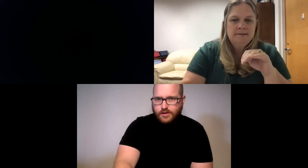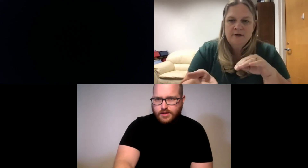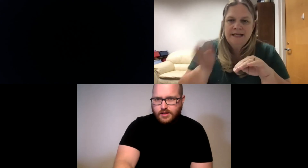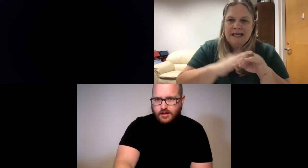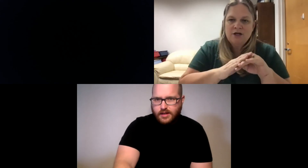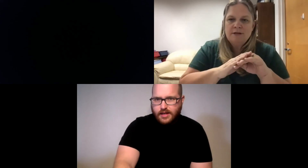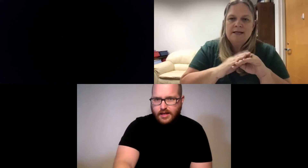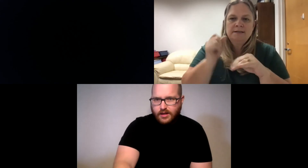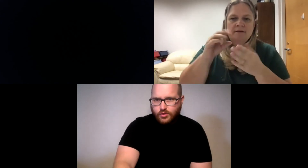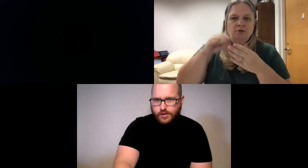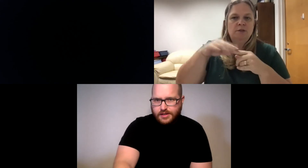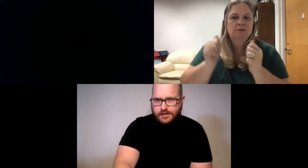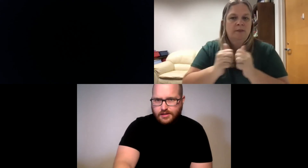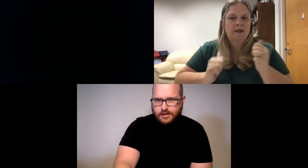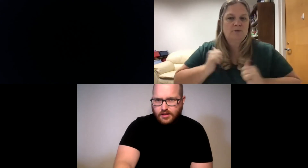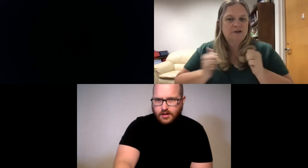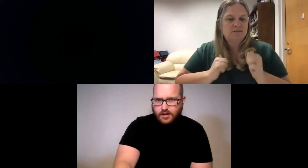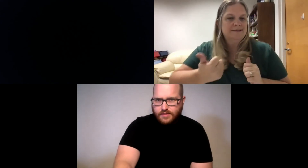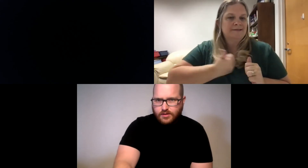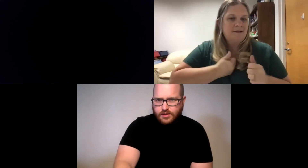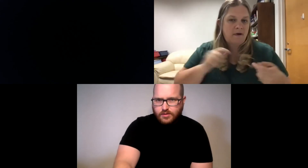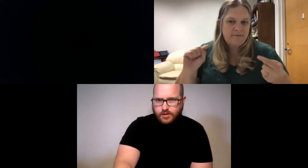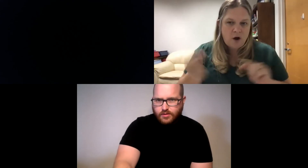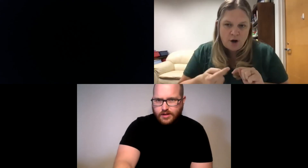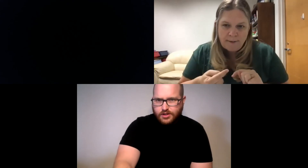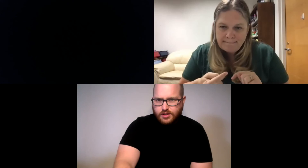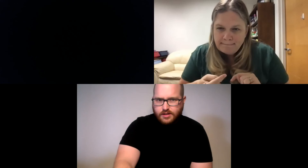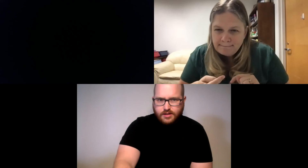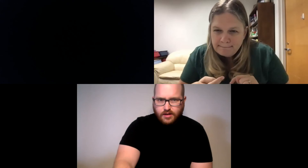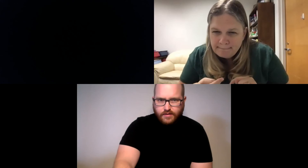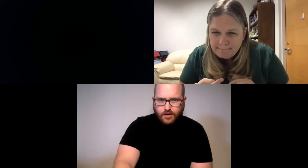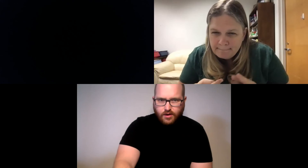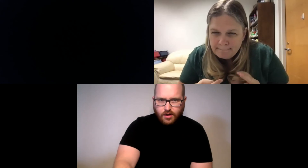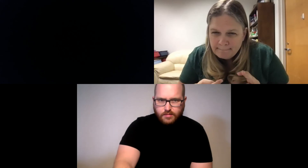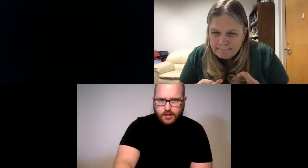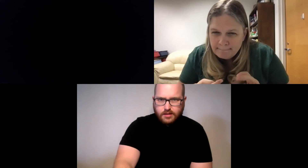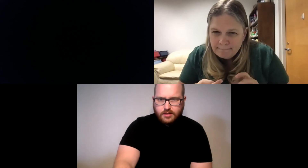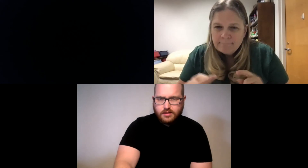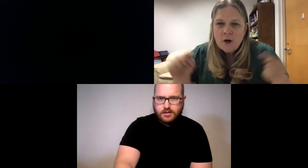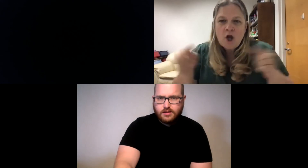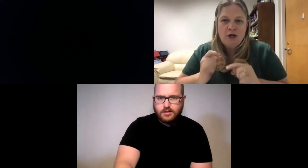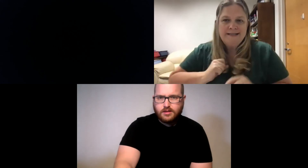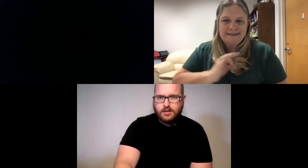We've noticed an increase of students with aggression and self-harm,